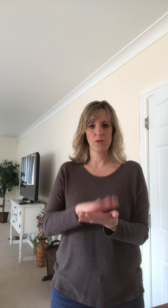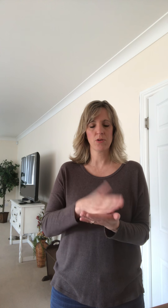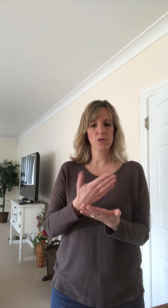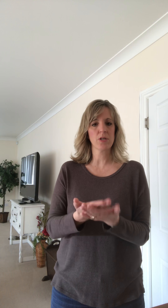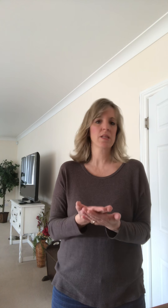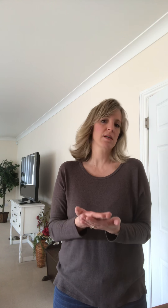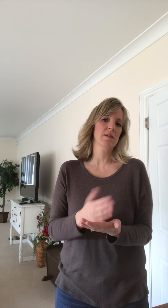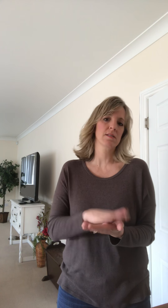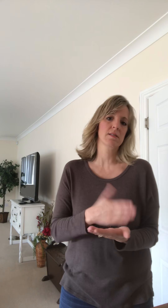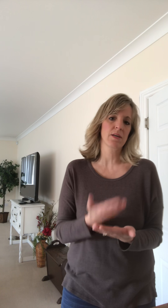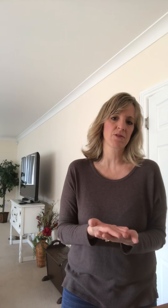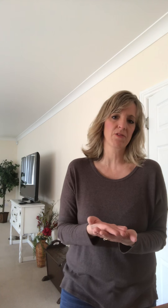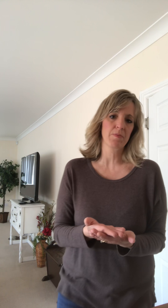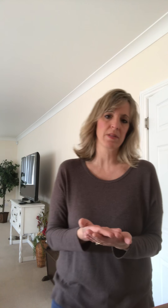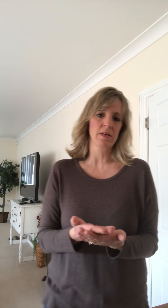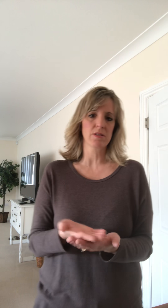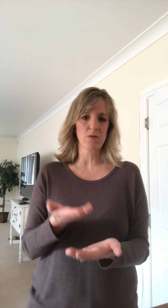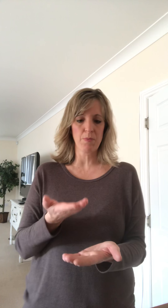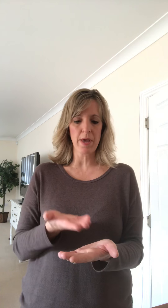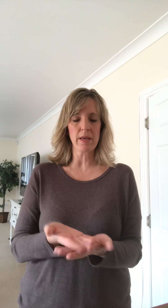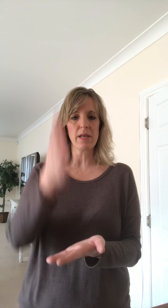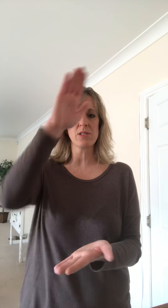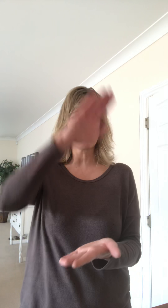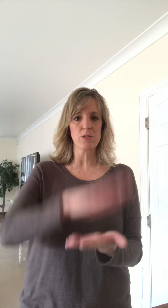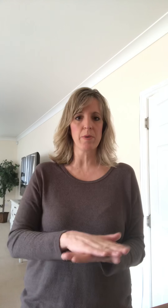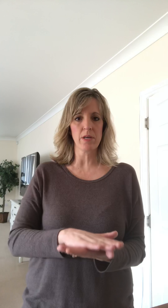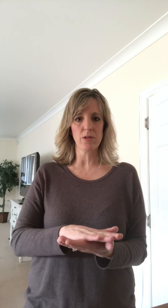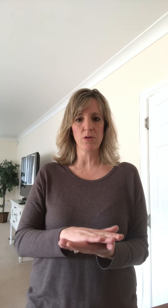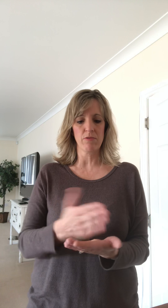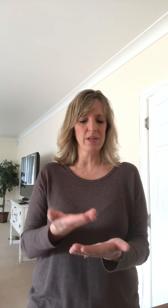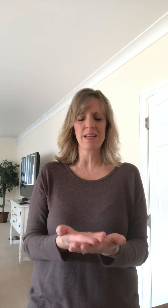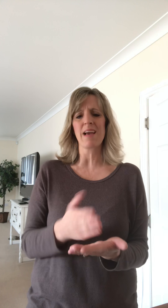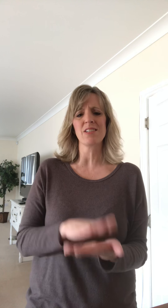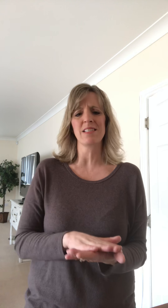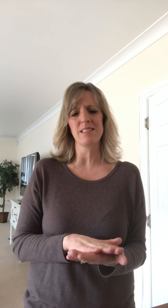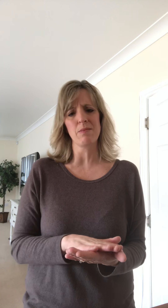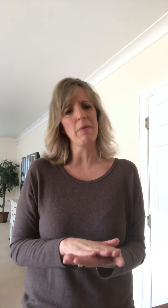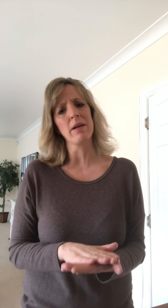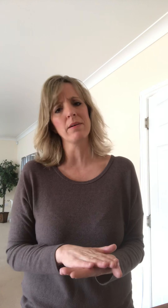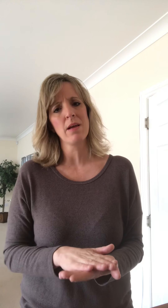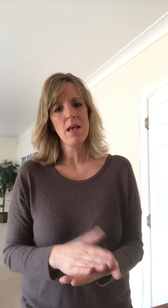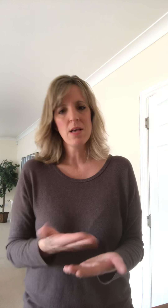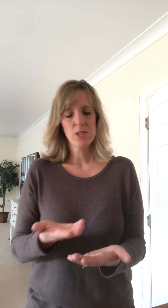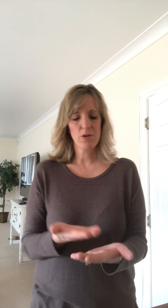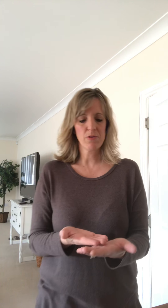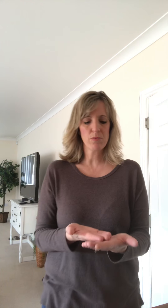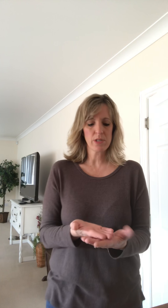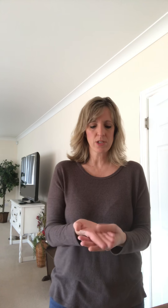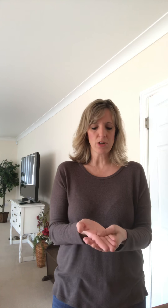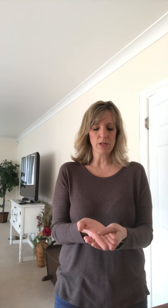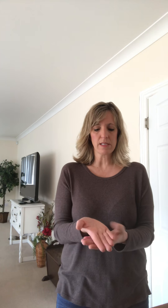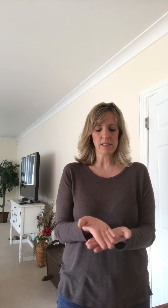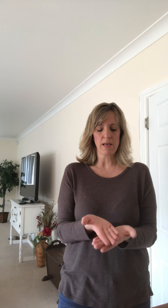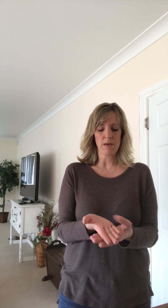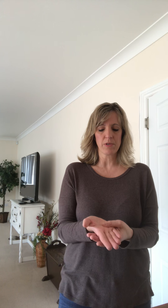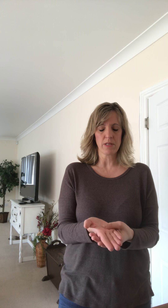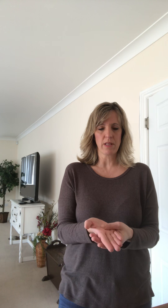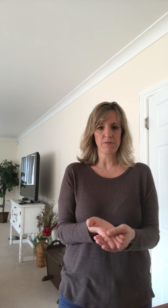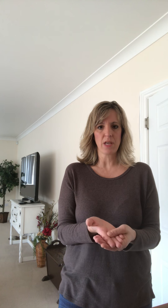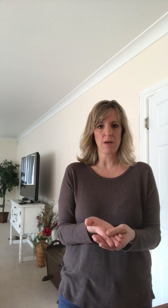you're cooking things. It's like you're flipping things. So the pancake starts big and you go over. It doesn't matter. So if you want to start it the same with the left hand